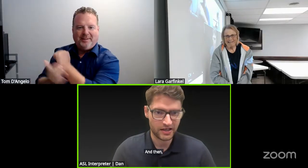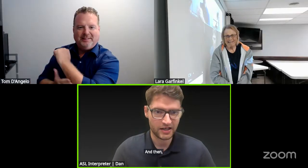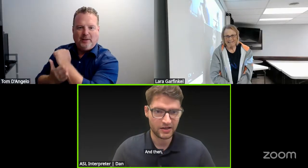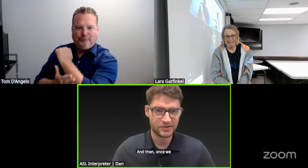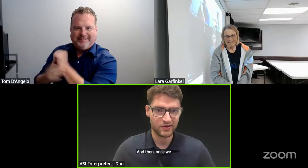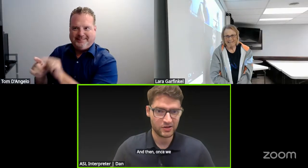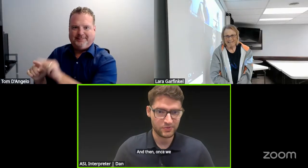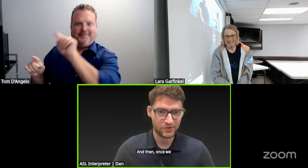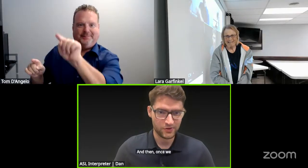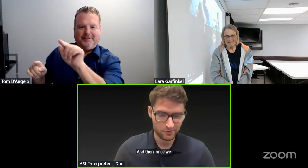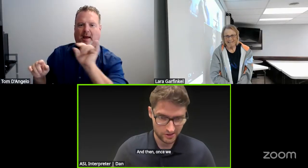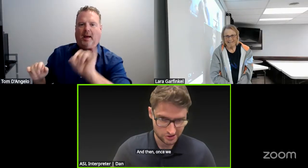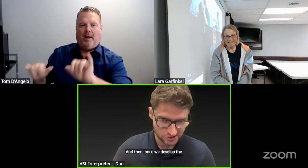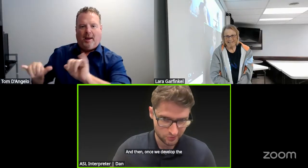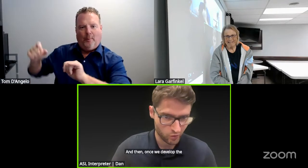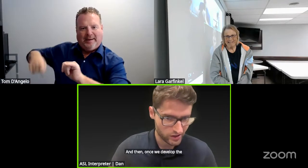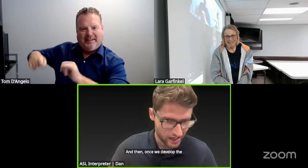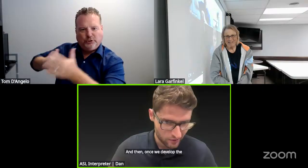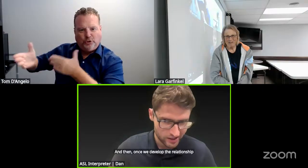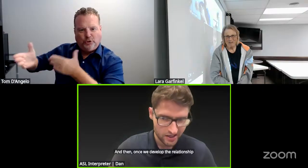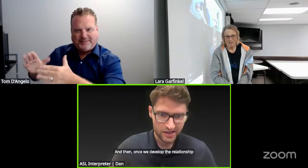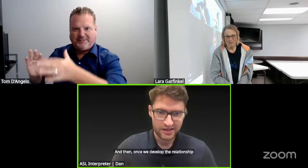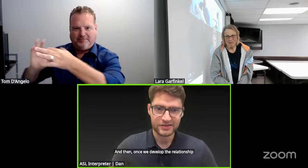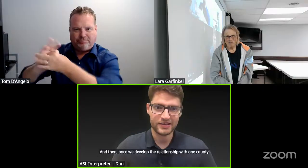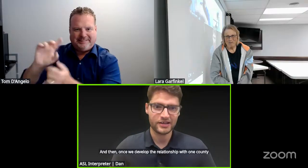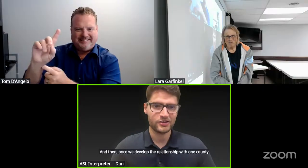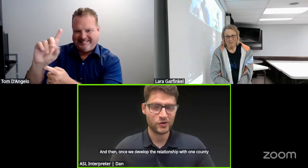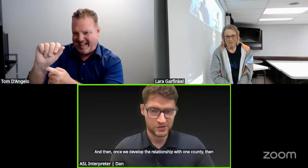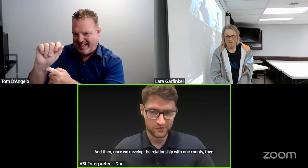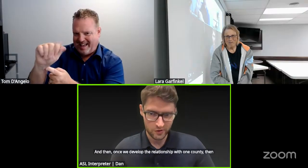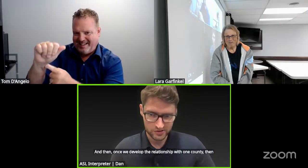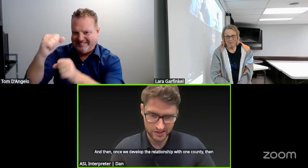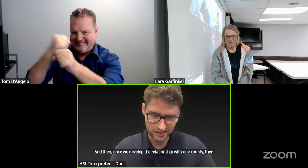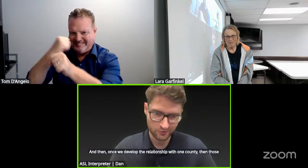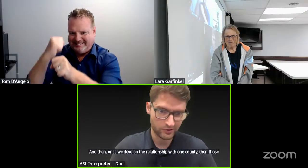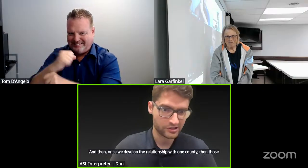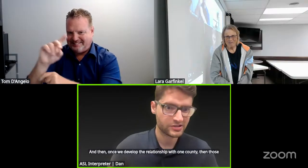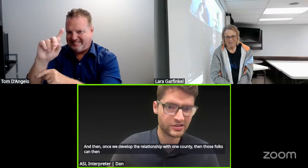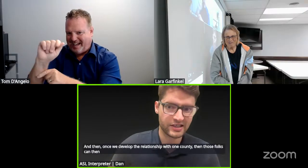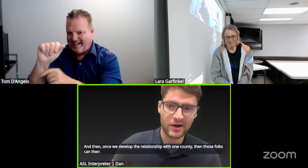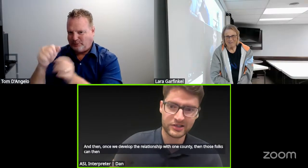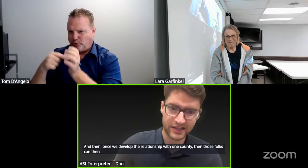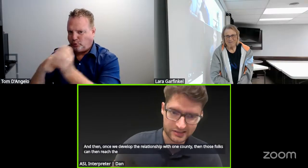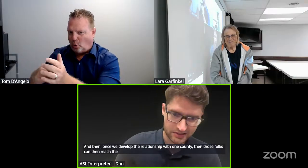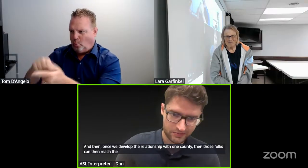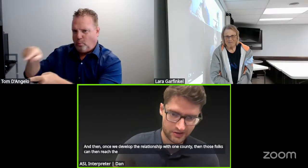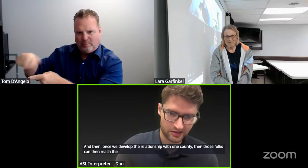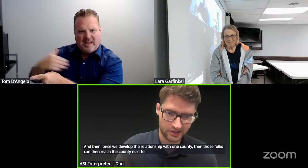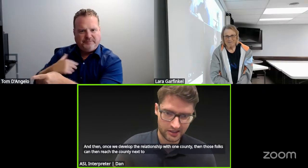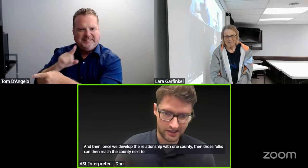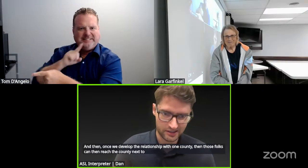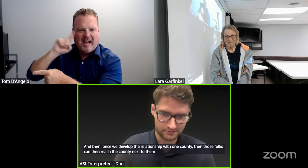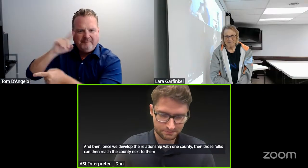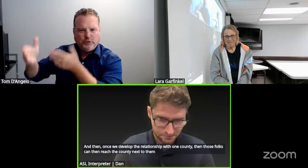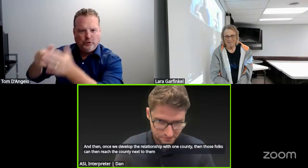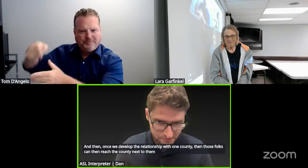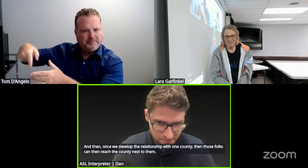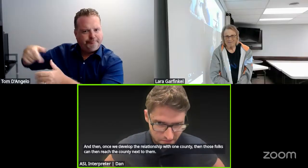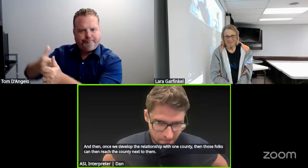we develop the relationship with one county, then those folks can then reach the county next to them.